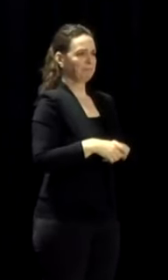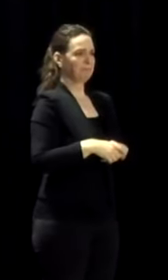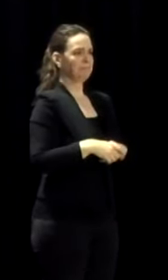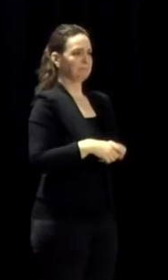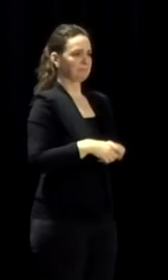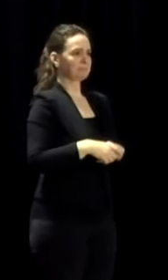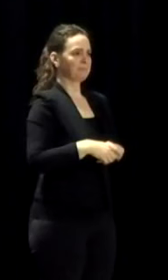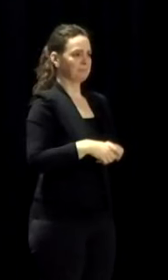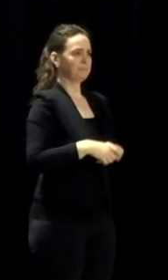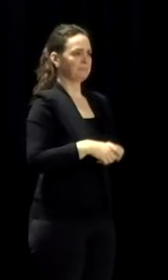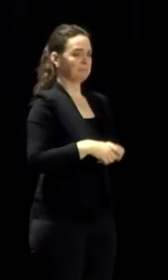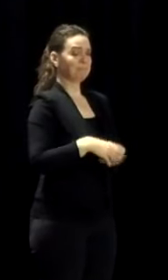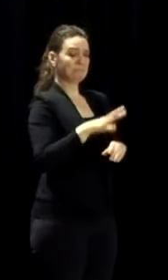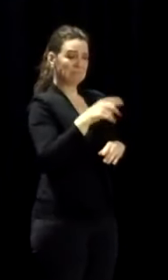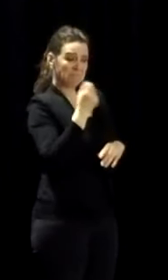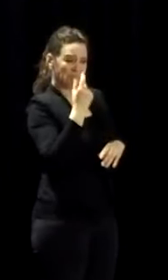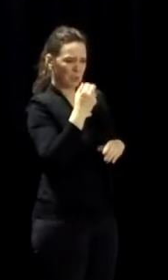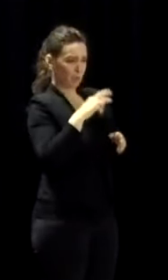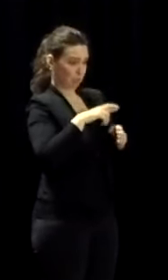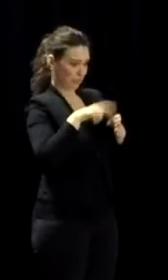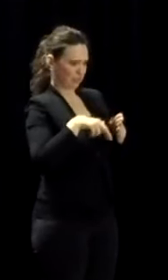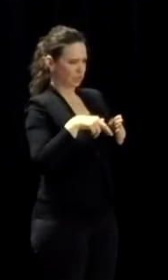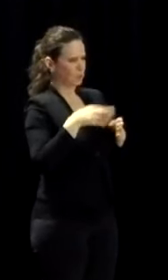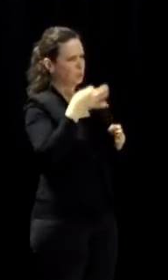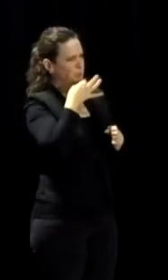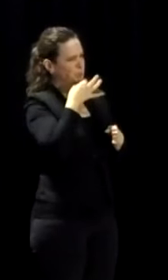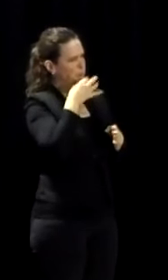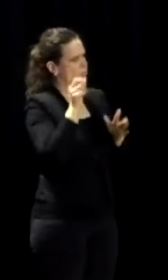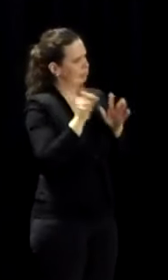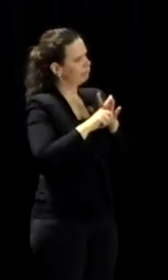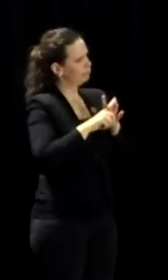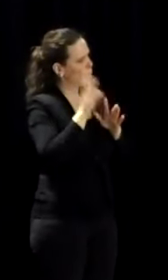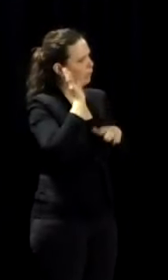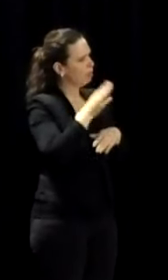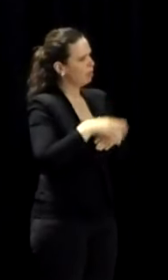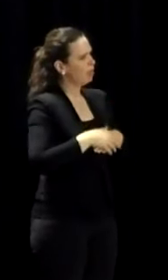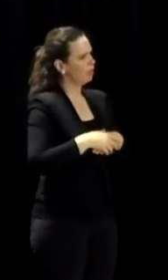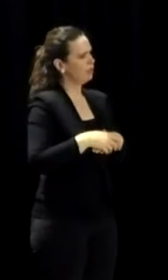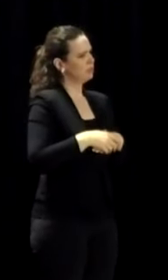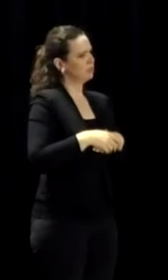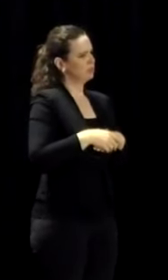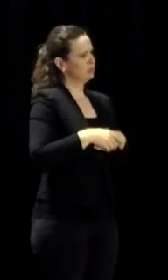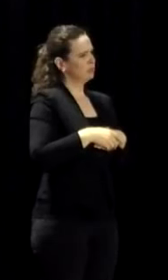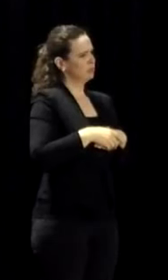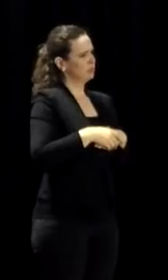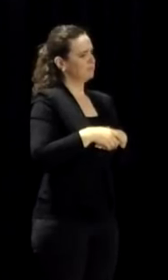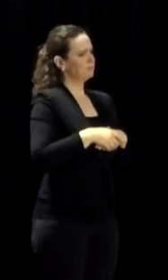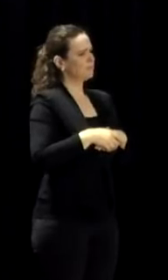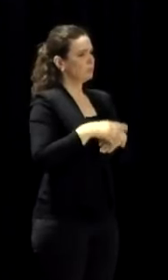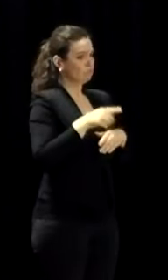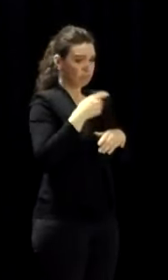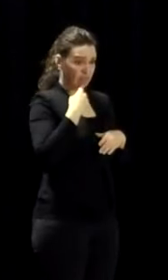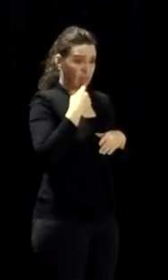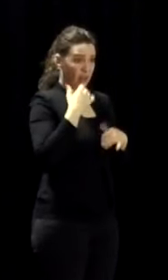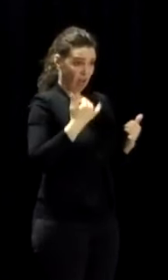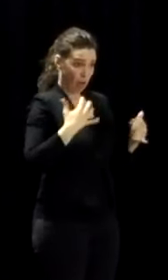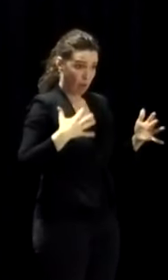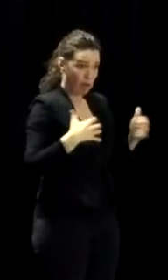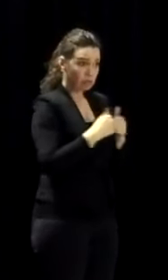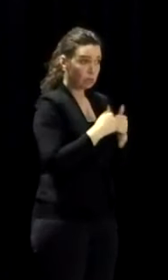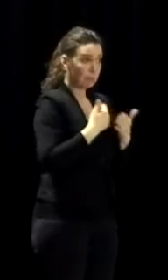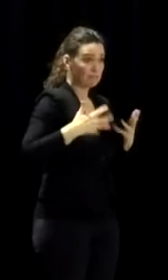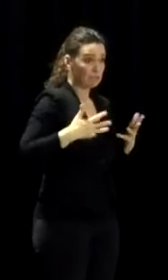days. As you referenced, that logjam seems to have been broken, and everybody should have the results